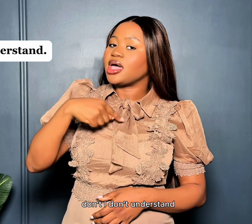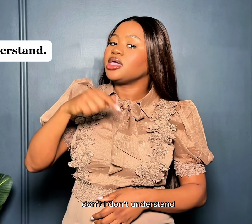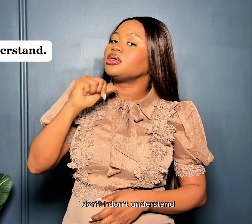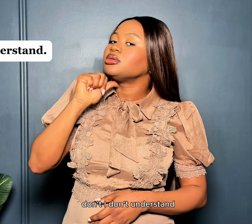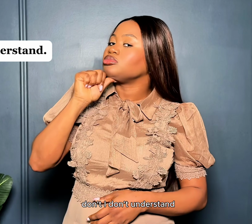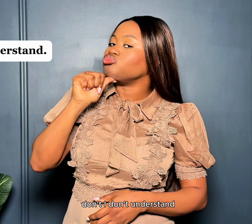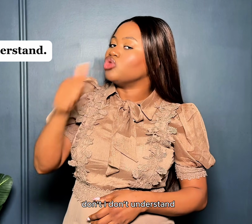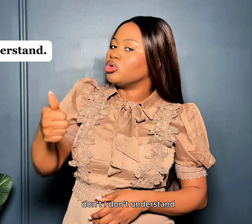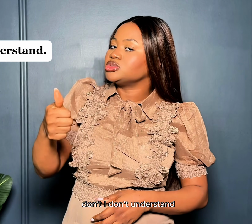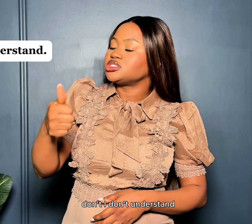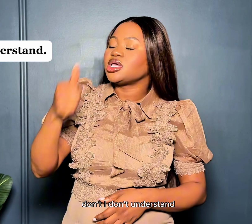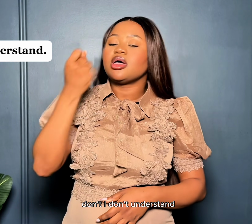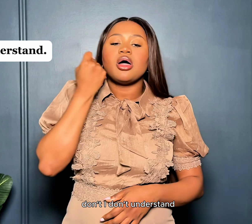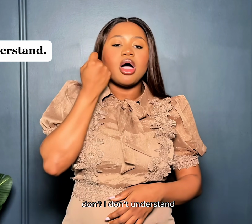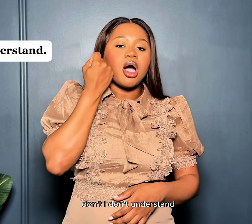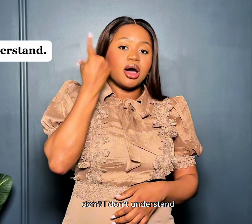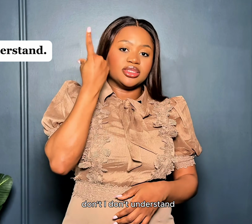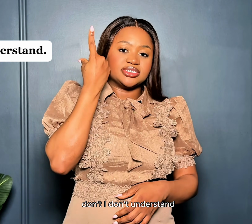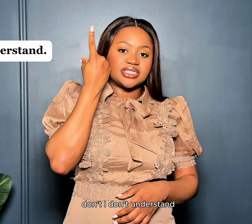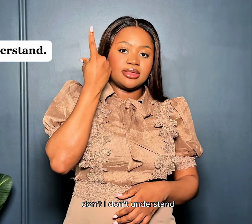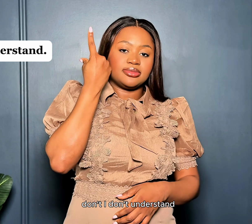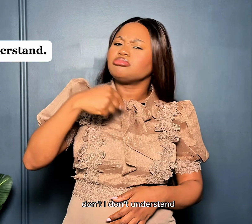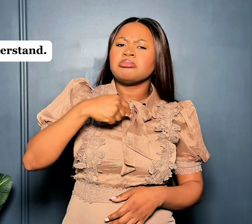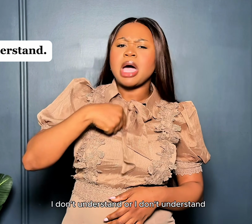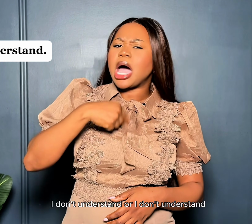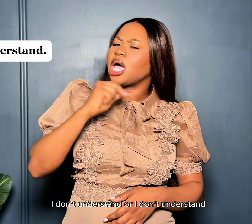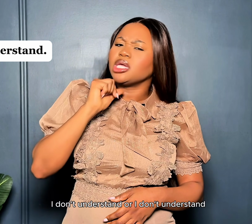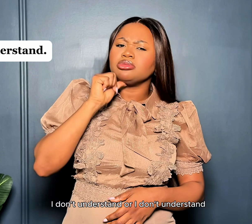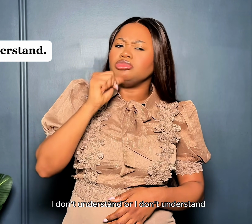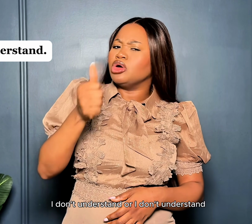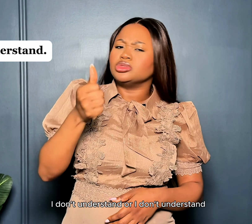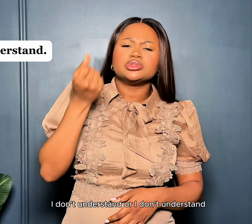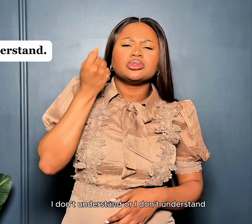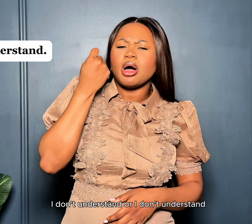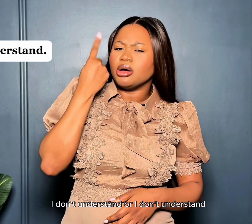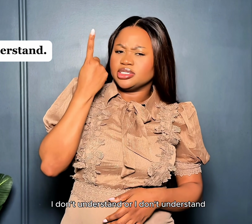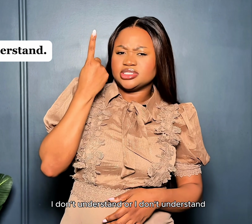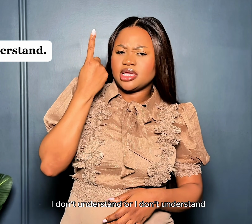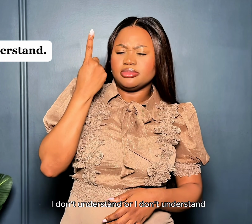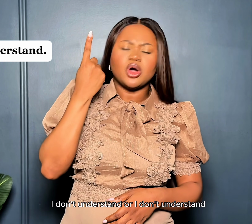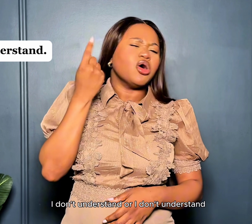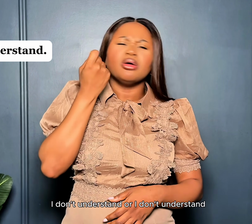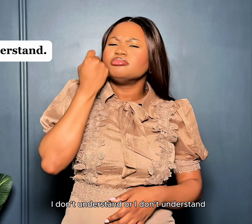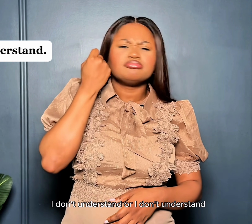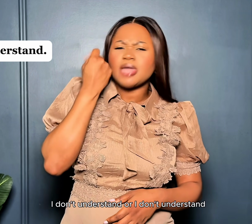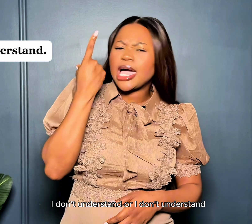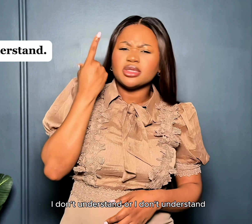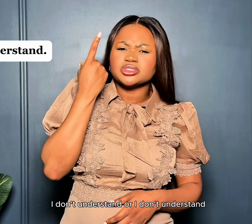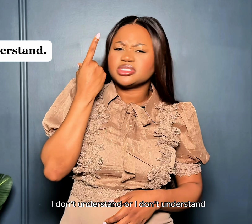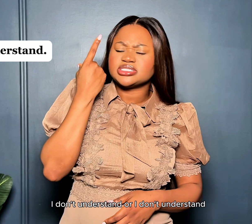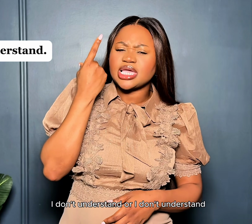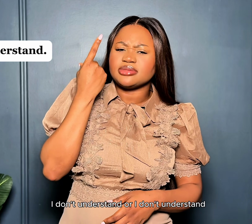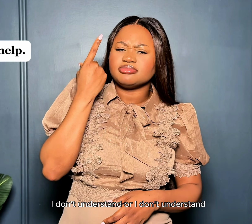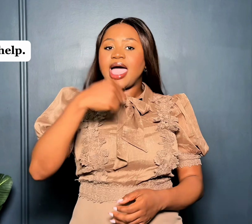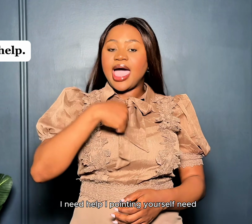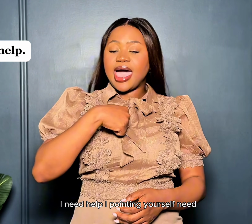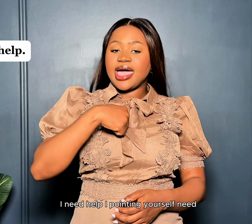I don't understand. I don't understand. Or I don't understand.